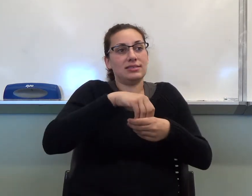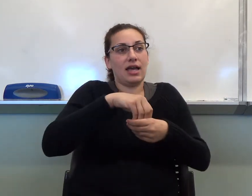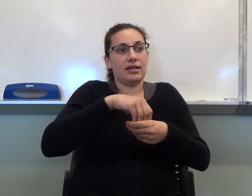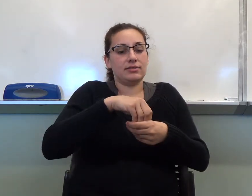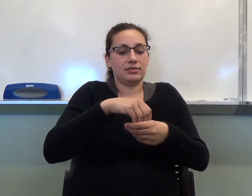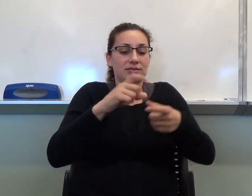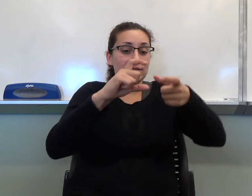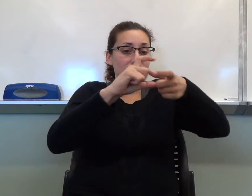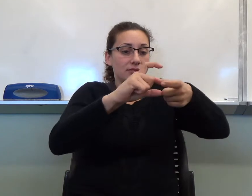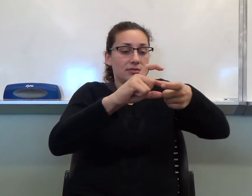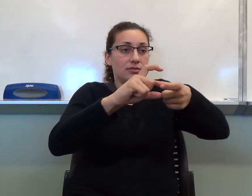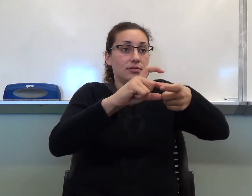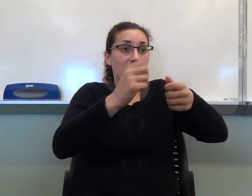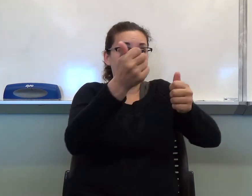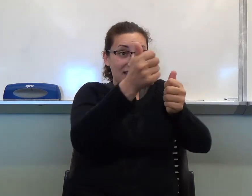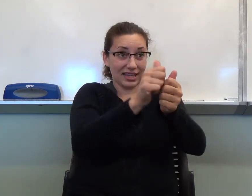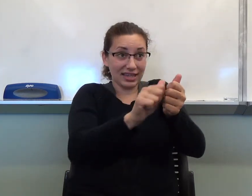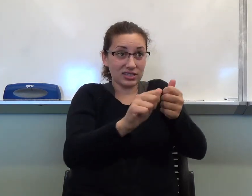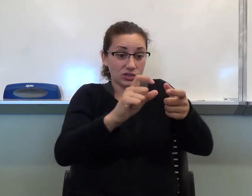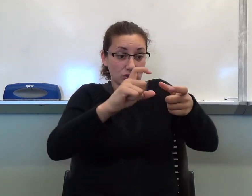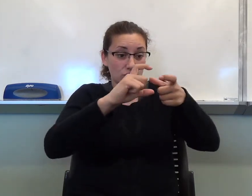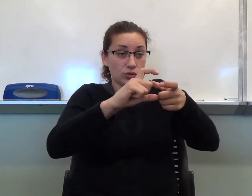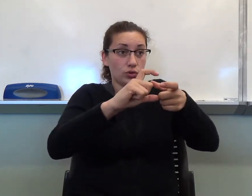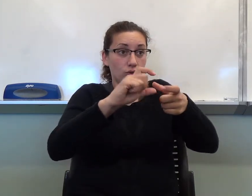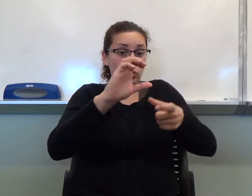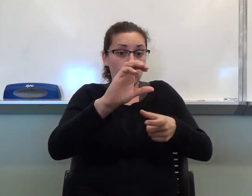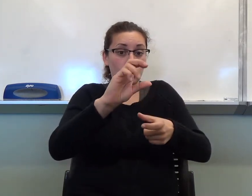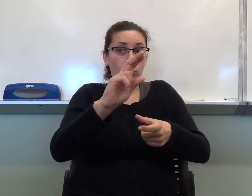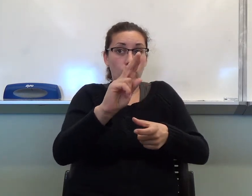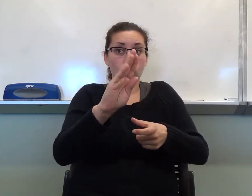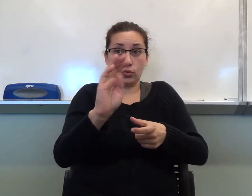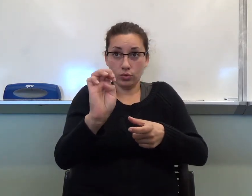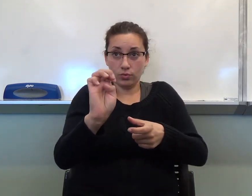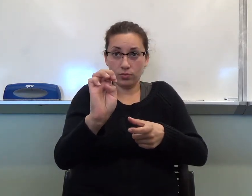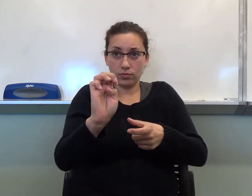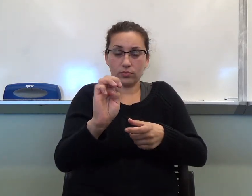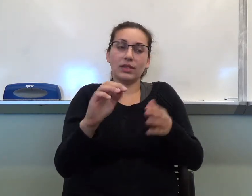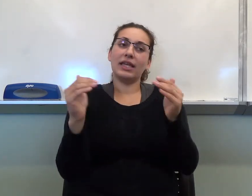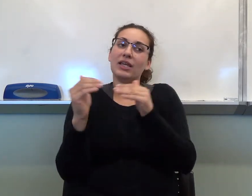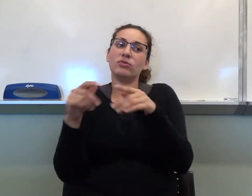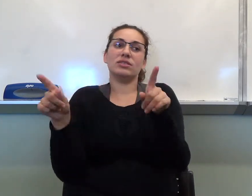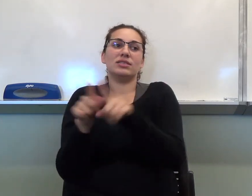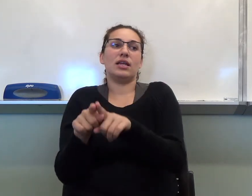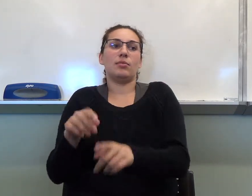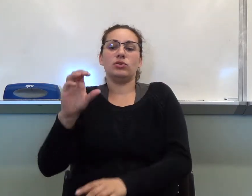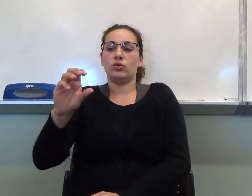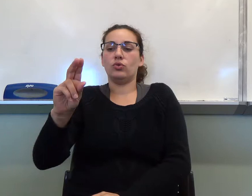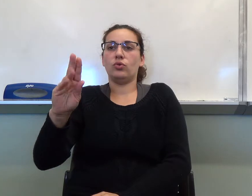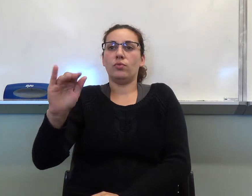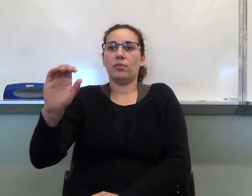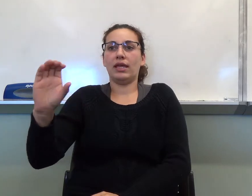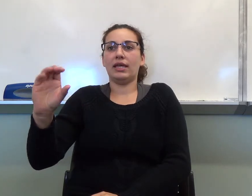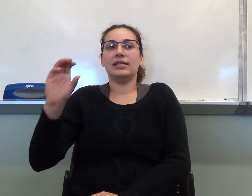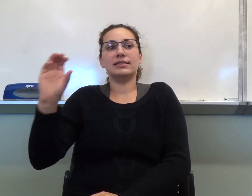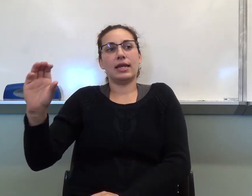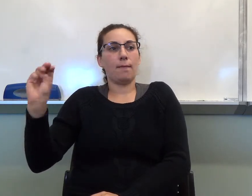cubic centimeter, okay? It would also be a milliliter. So for those of you who are going into